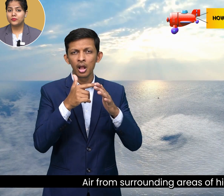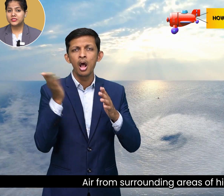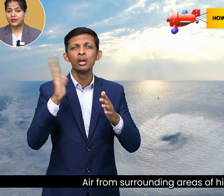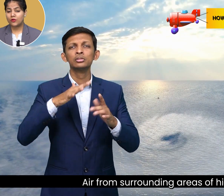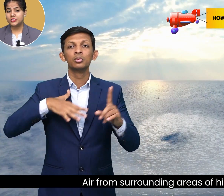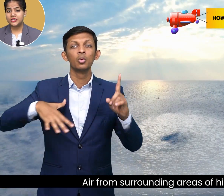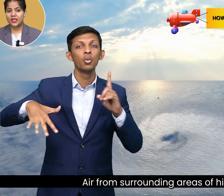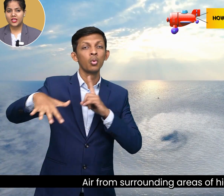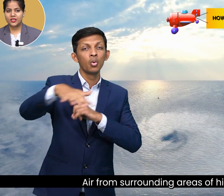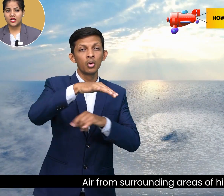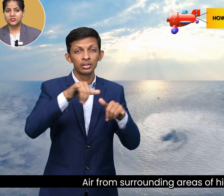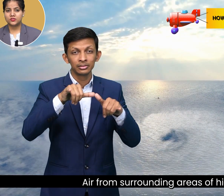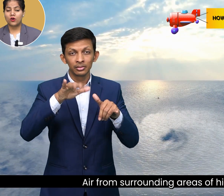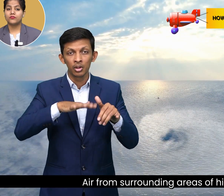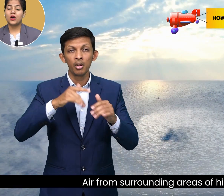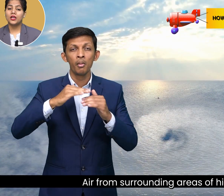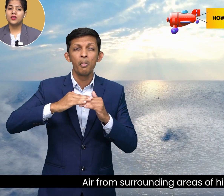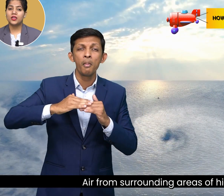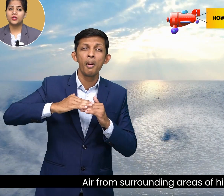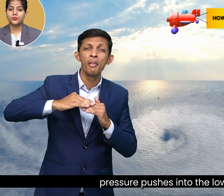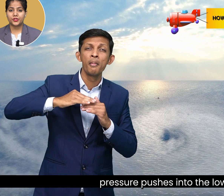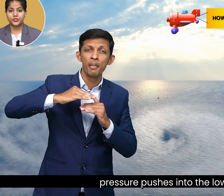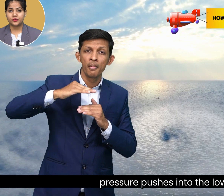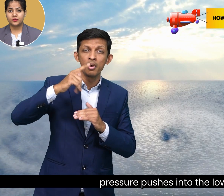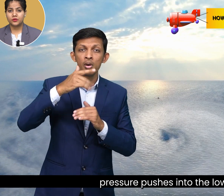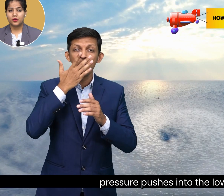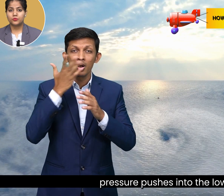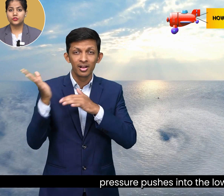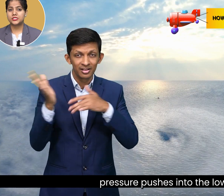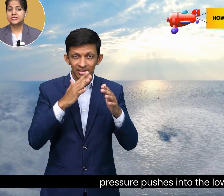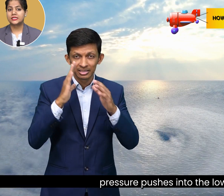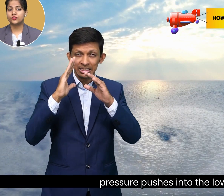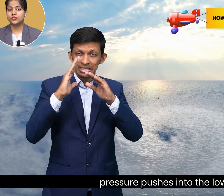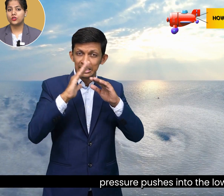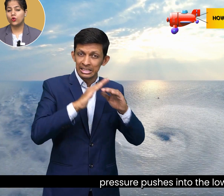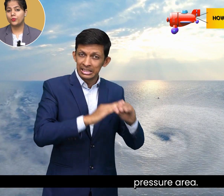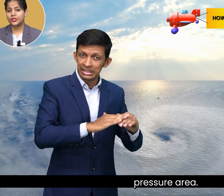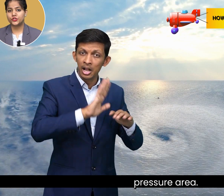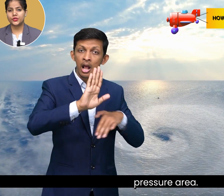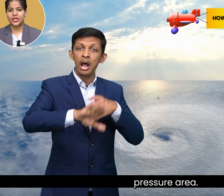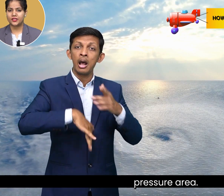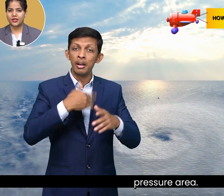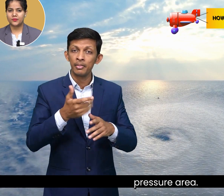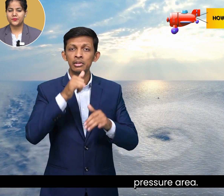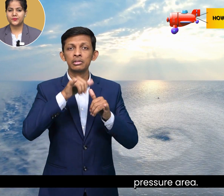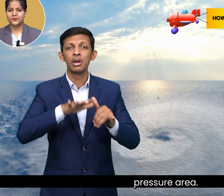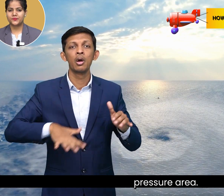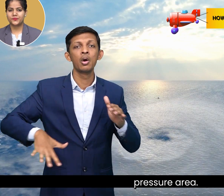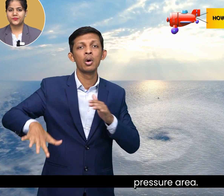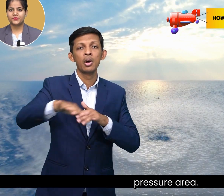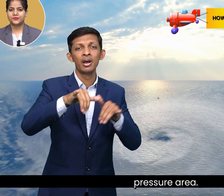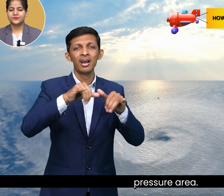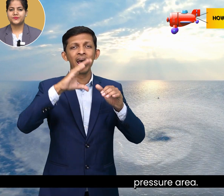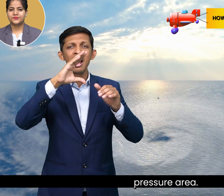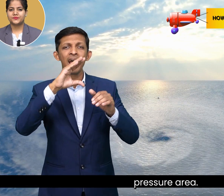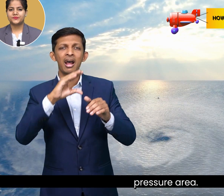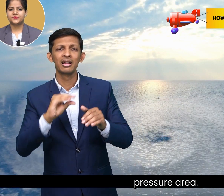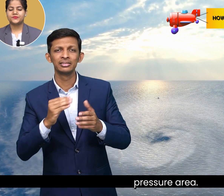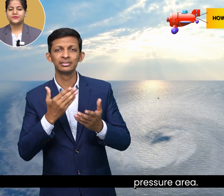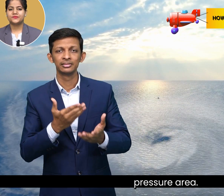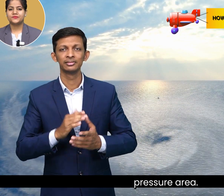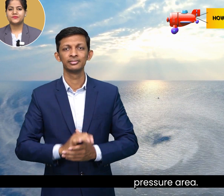Air from surrounding areas of high air pressure pushes into the low pressure area.